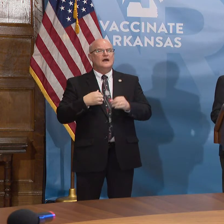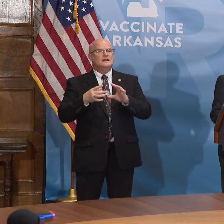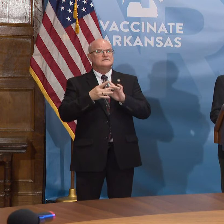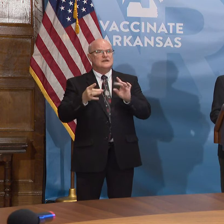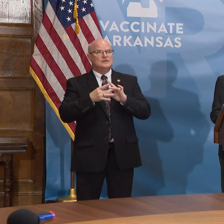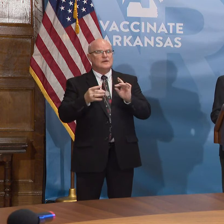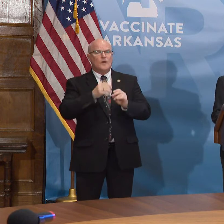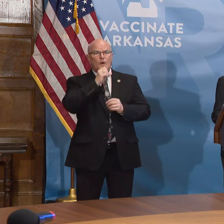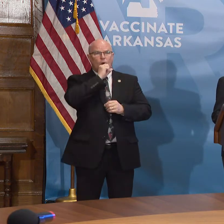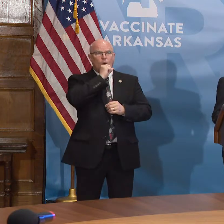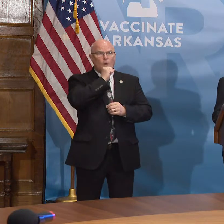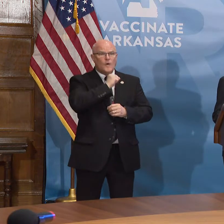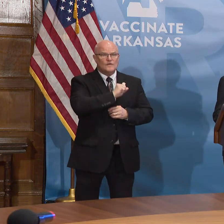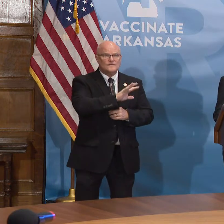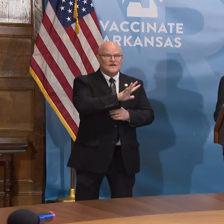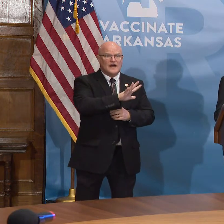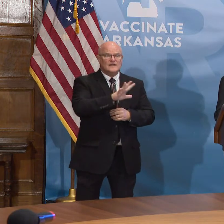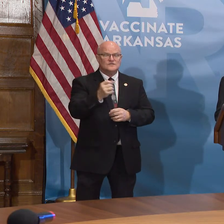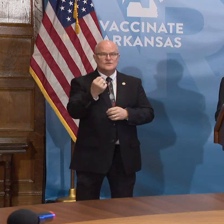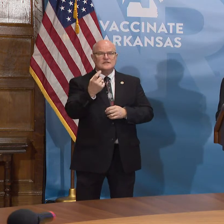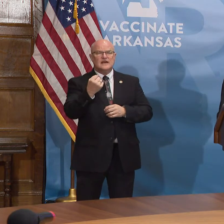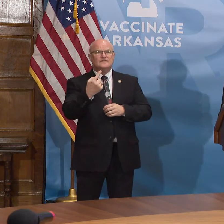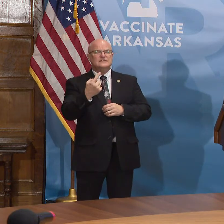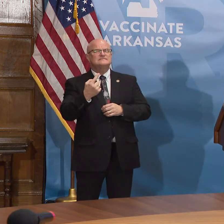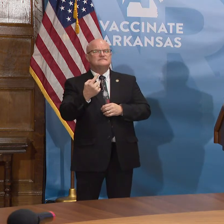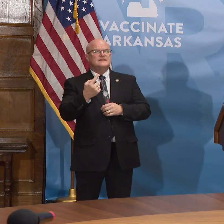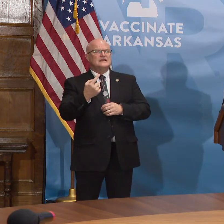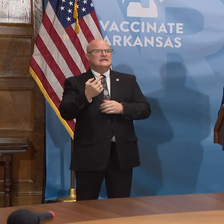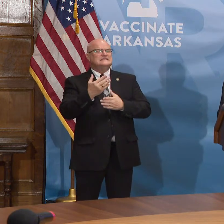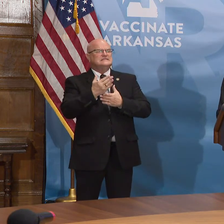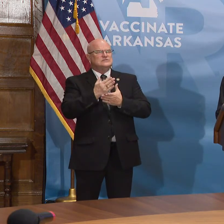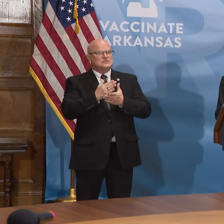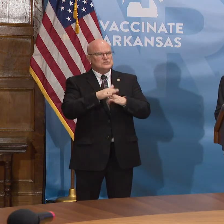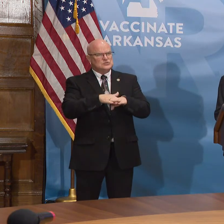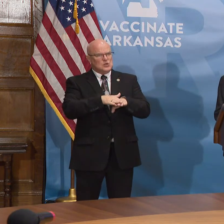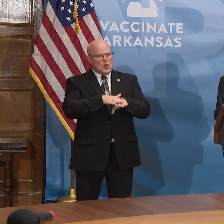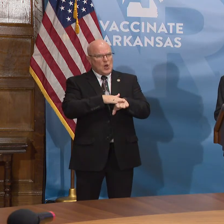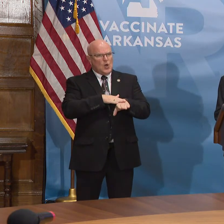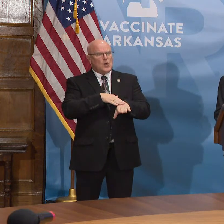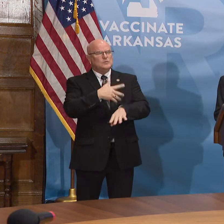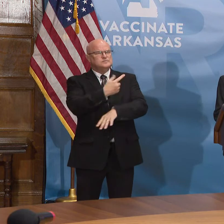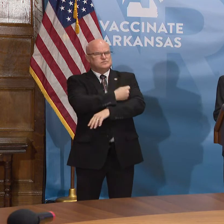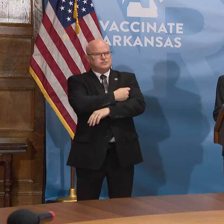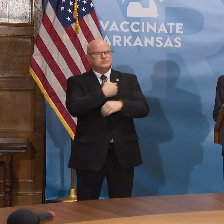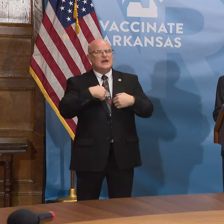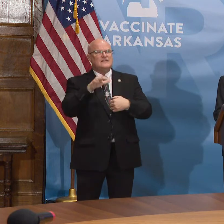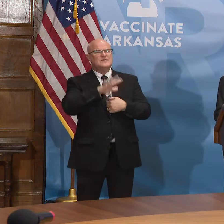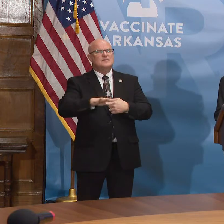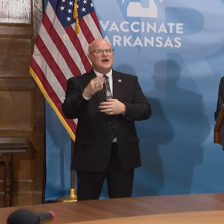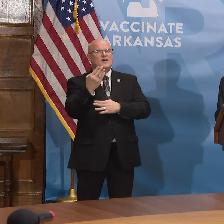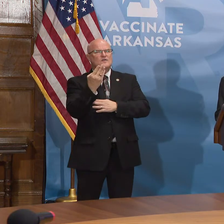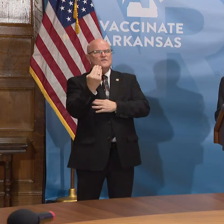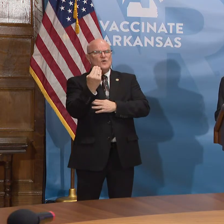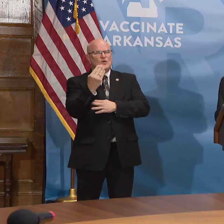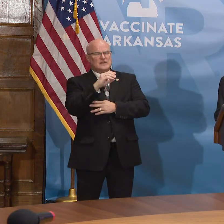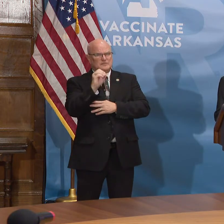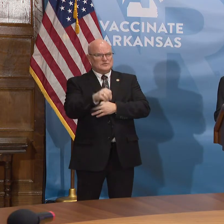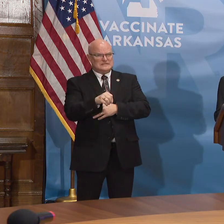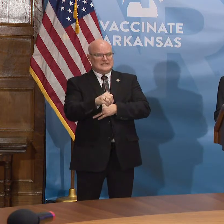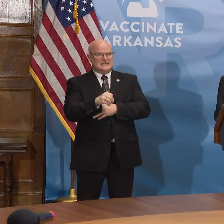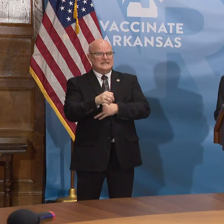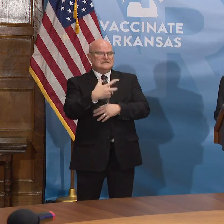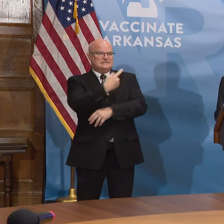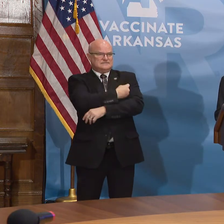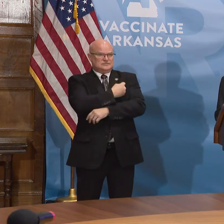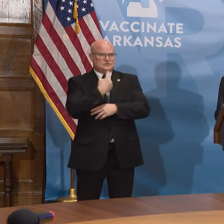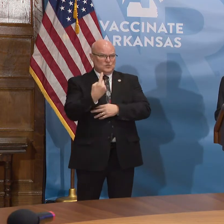to 11-year-old group. There's a very slow uptake in the vaccine in that group. At this time, we have about 14% accepting 1